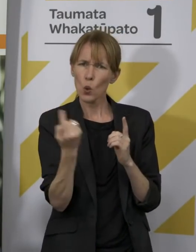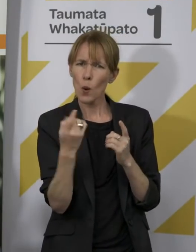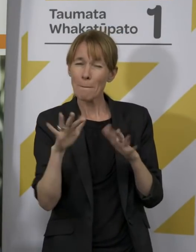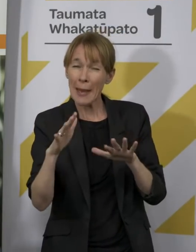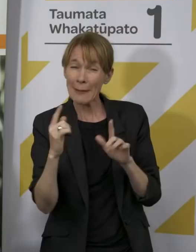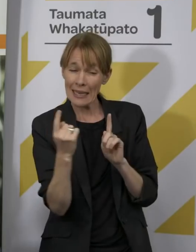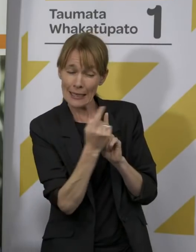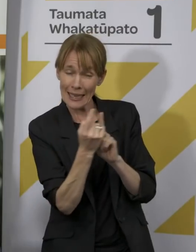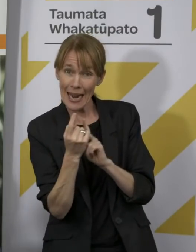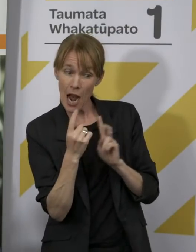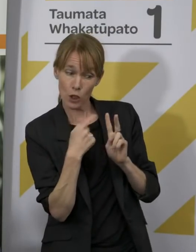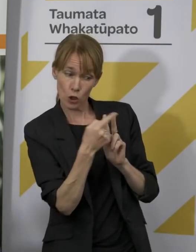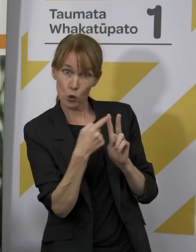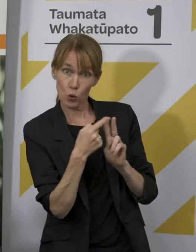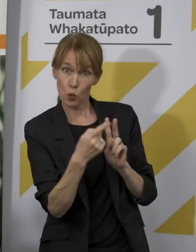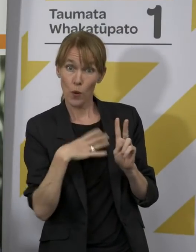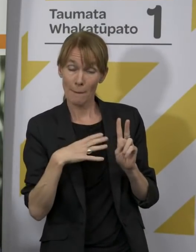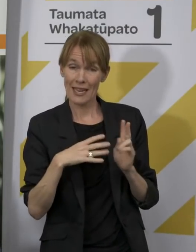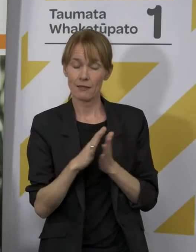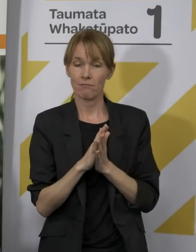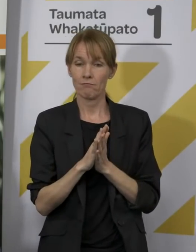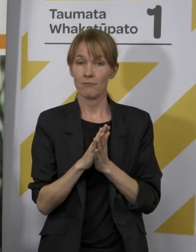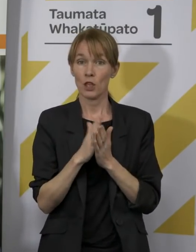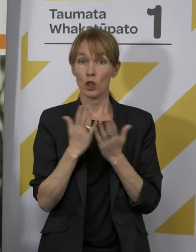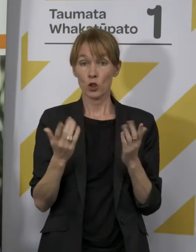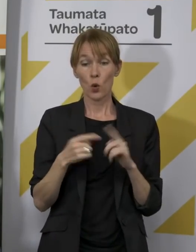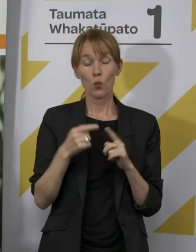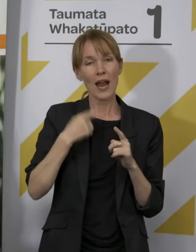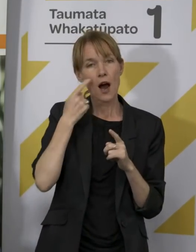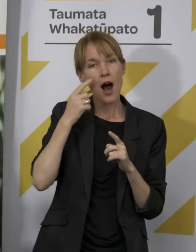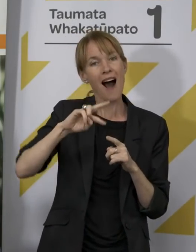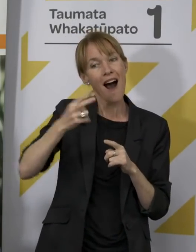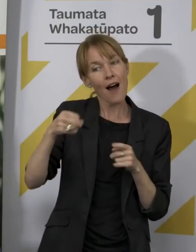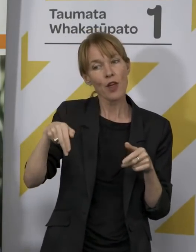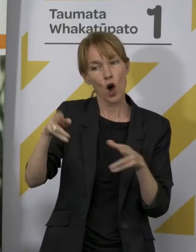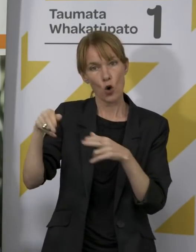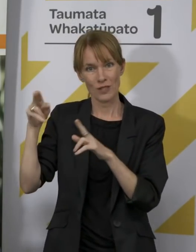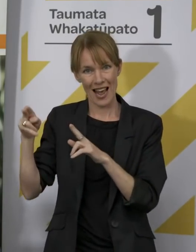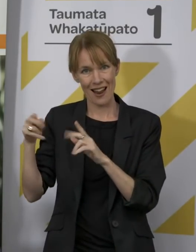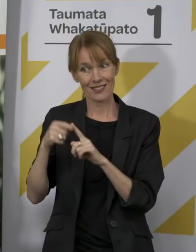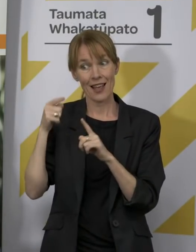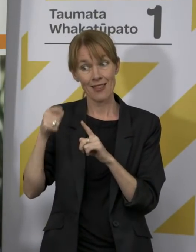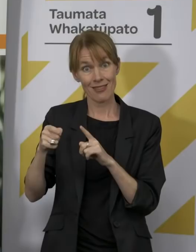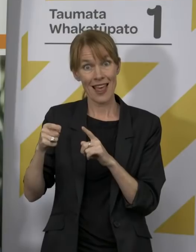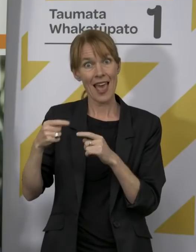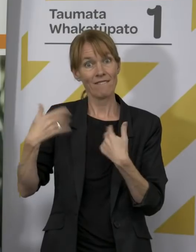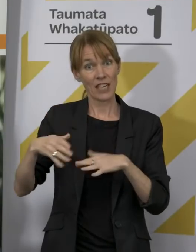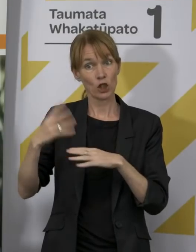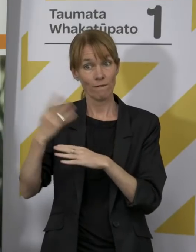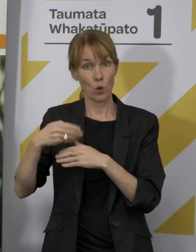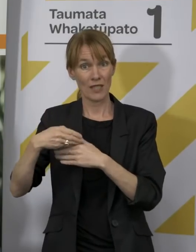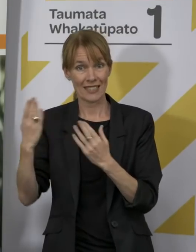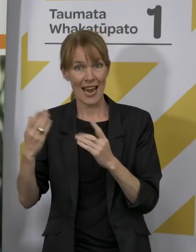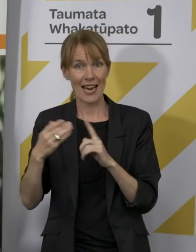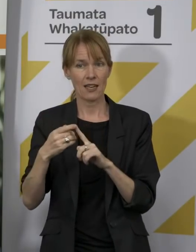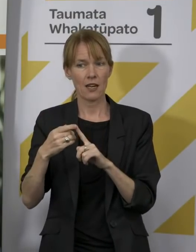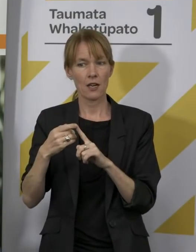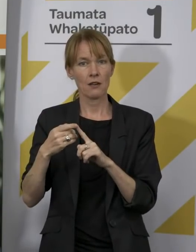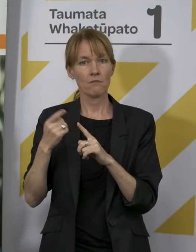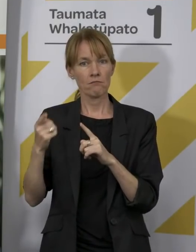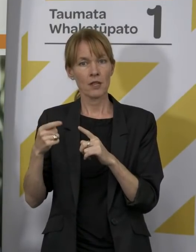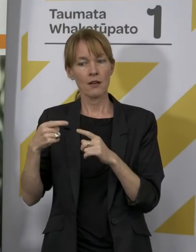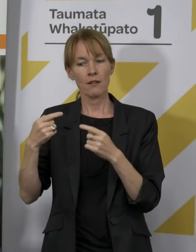everyone who left managed isolation from other facilities between the 9th and 16th. So as of last night,